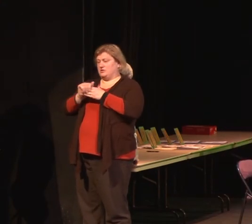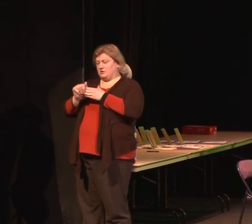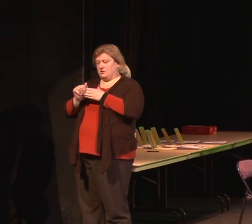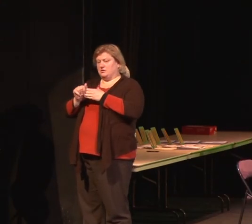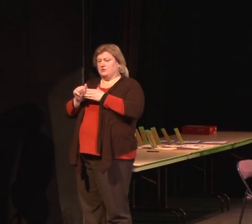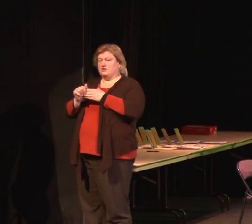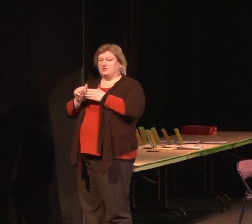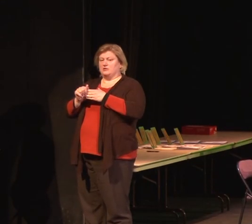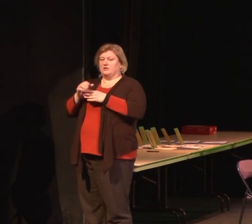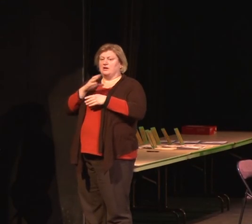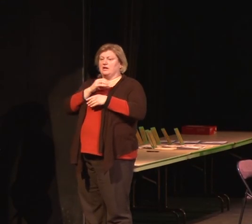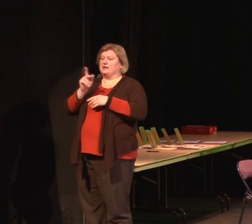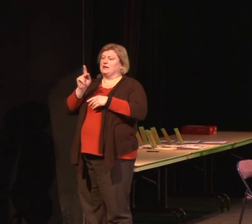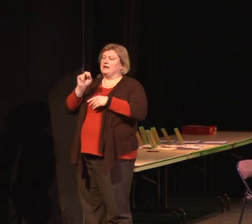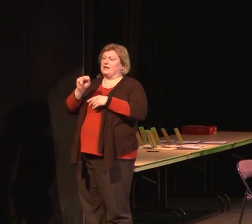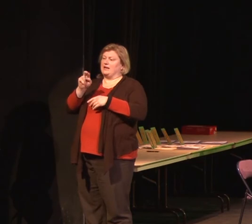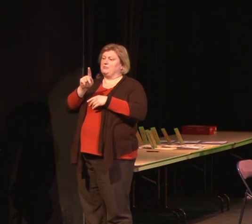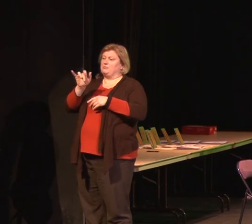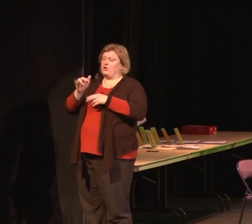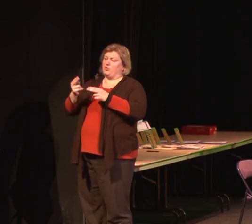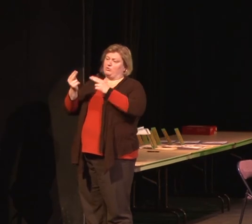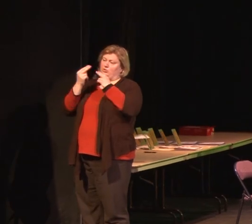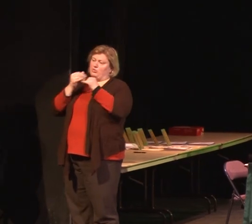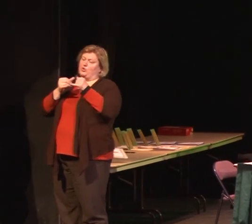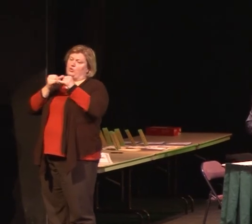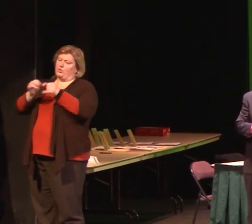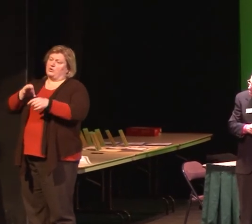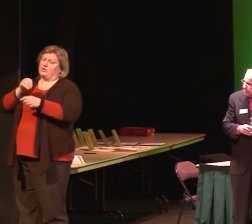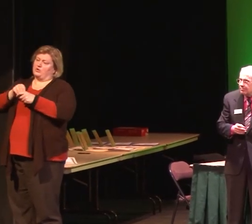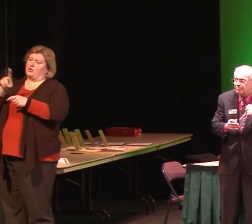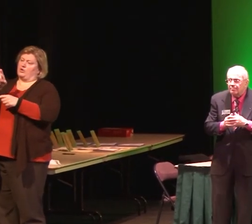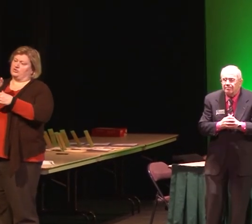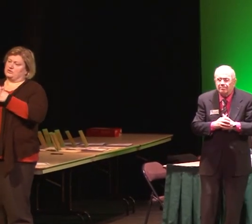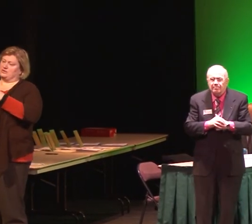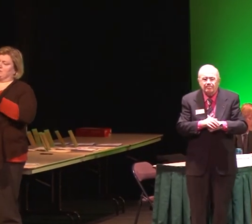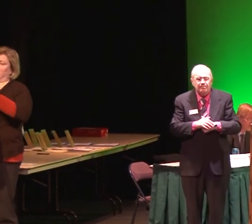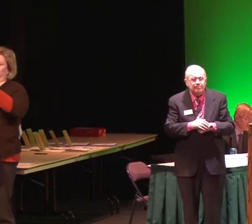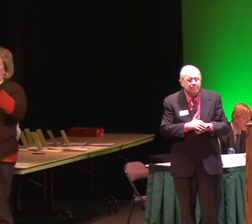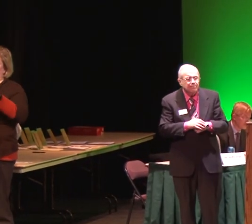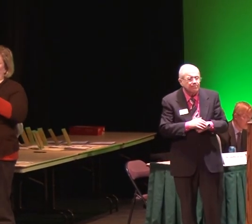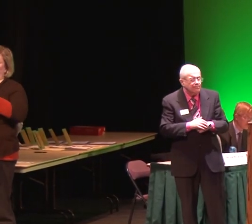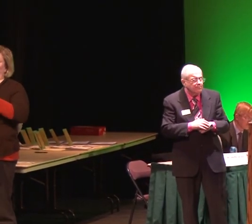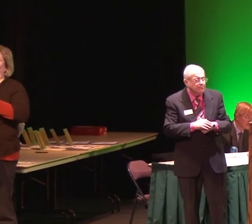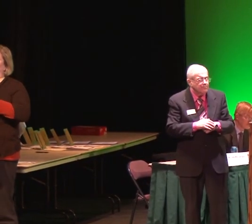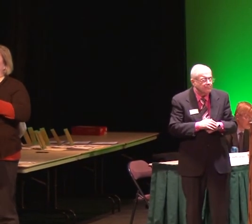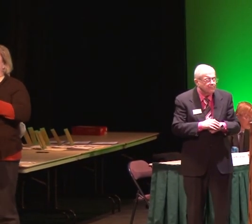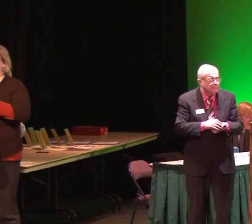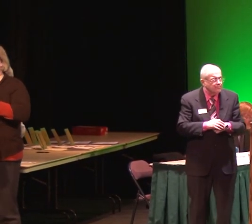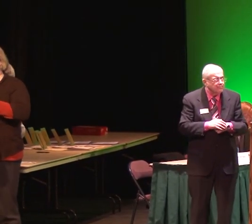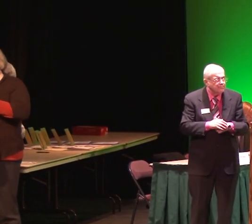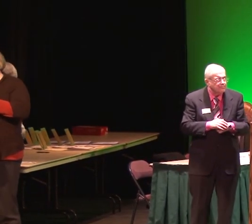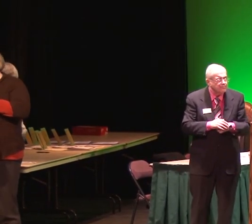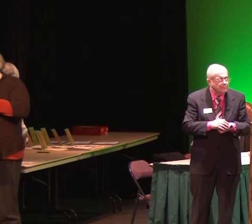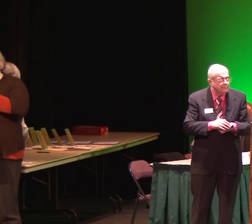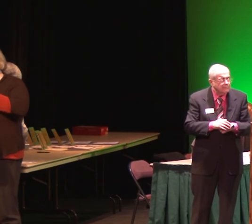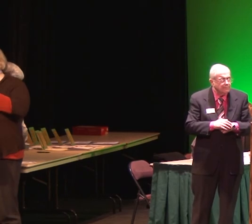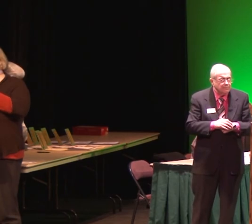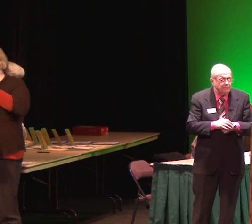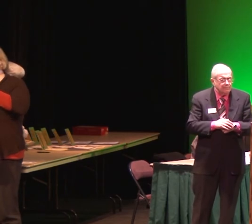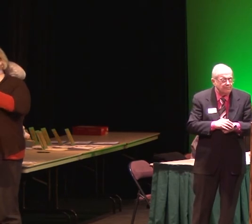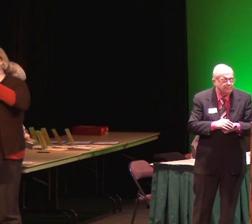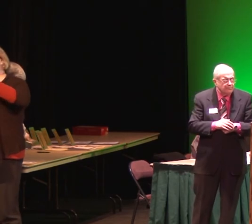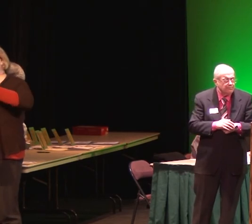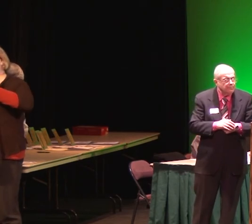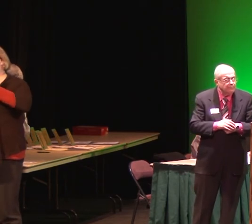the Kenneth J. Perry Memorial Award, which includes $100 and a plaque for a Taunton project exemplifying